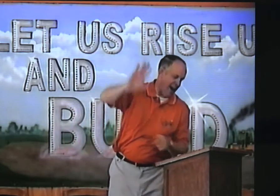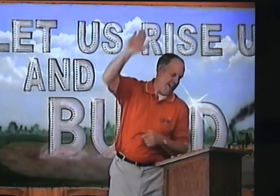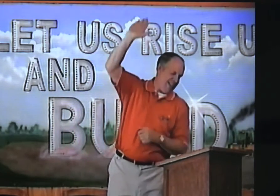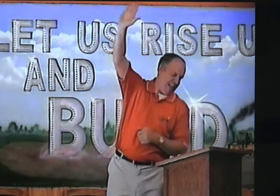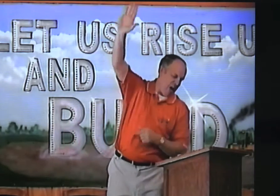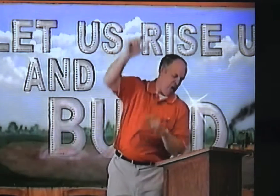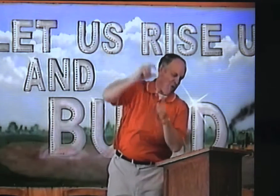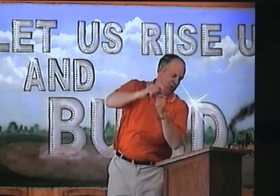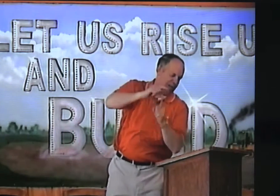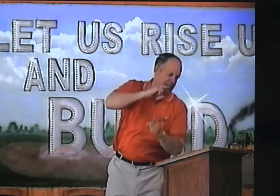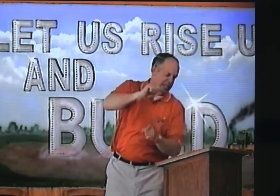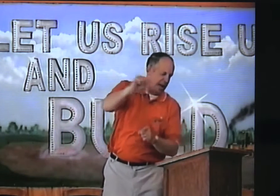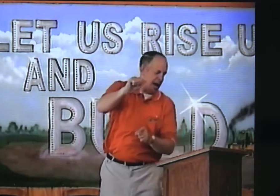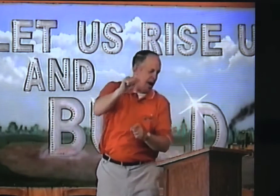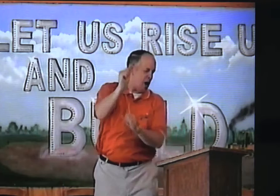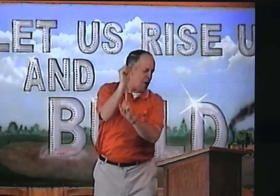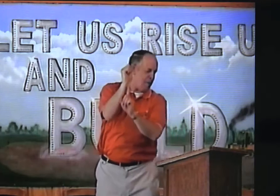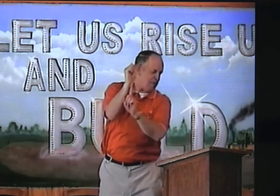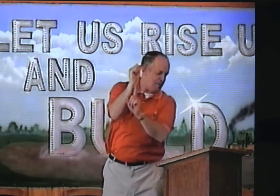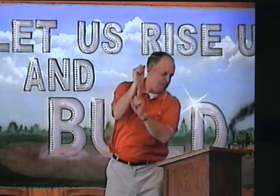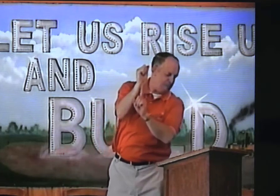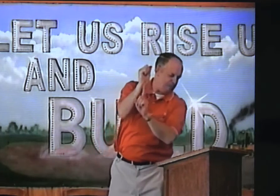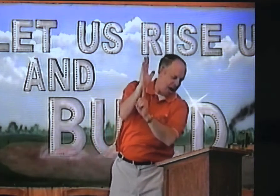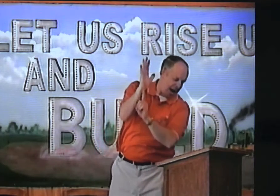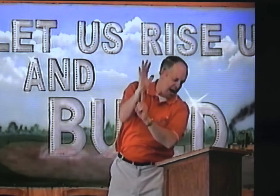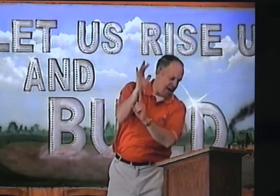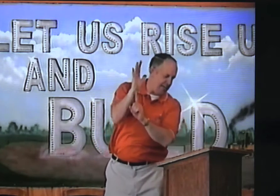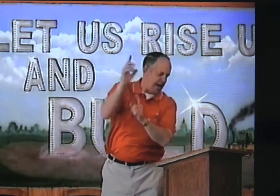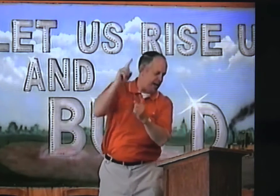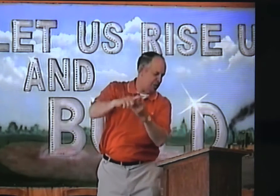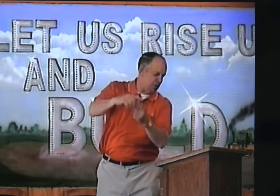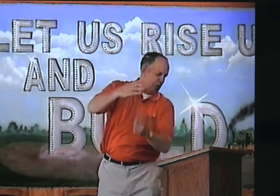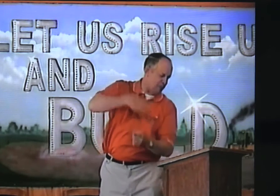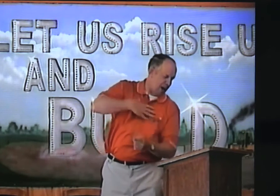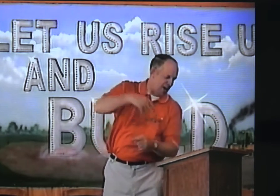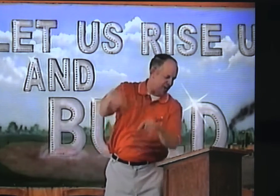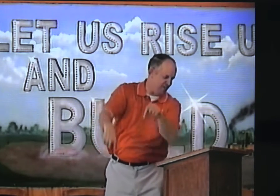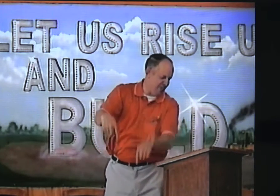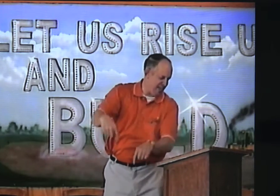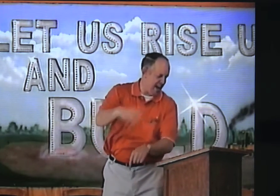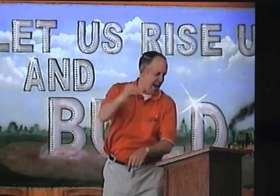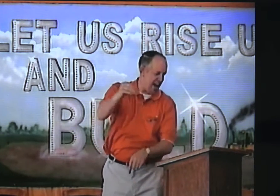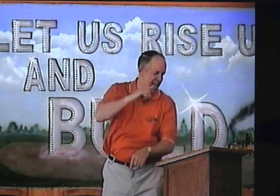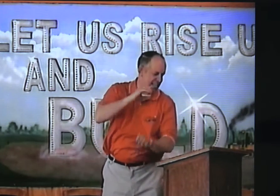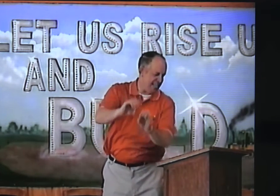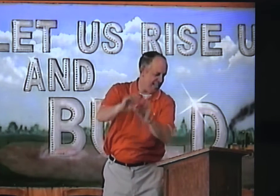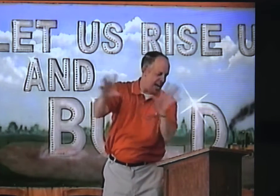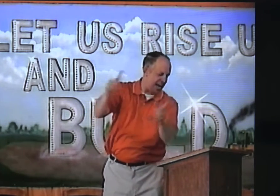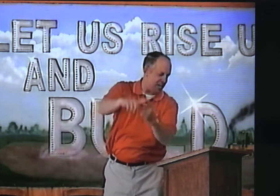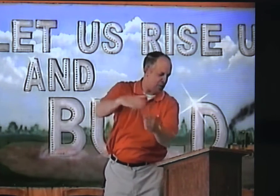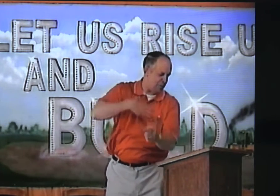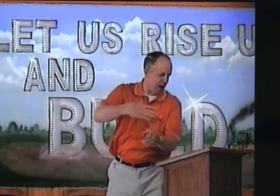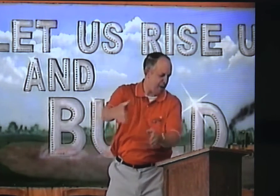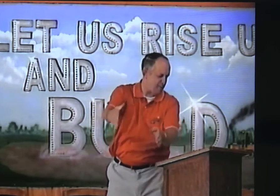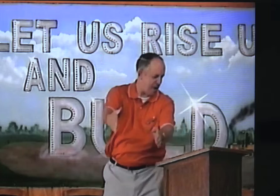105. Thy word is a lamp unto my feet and a light unto my